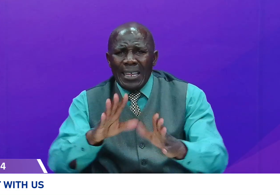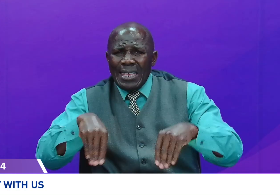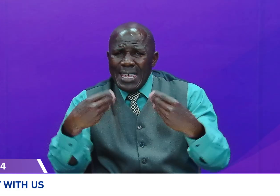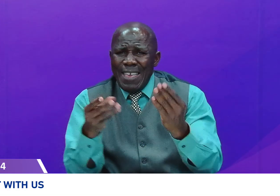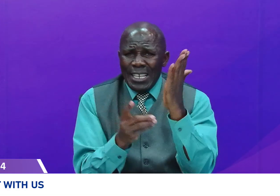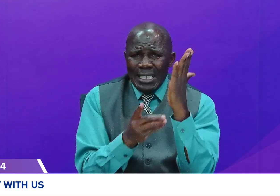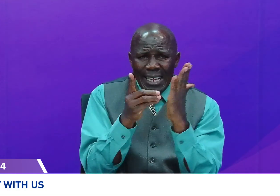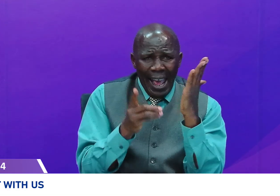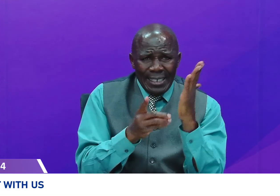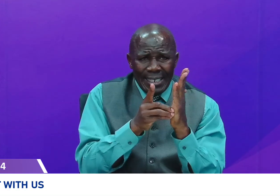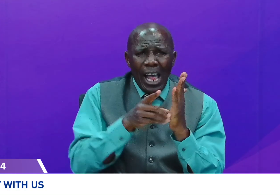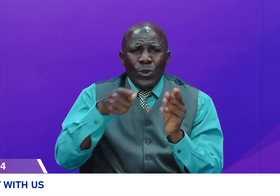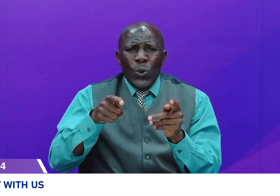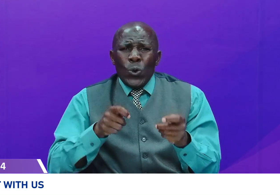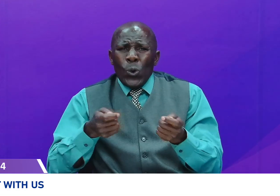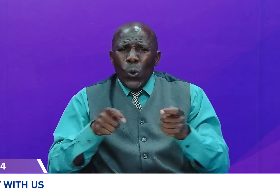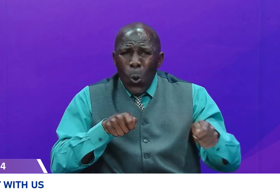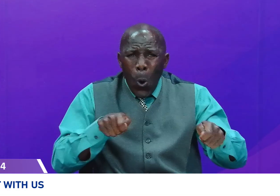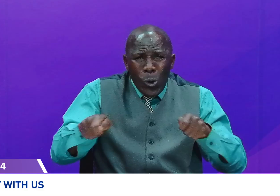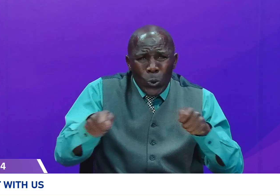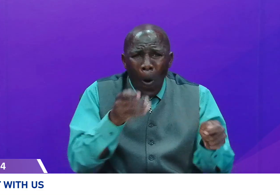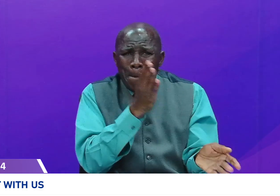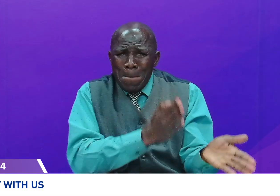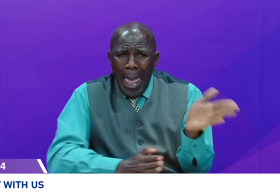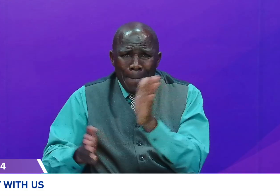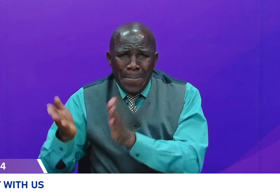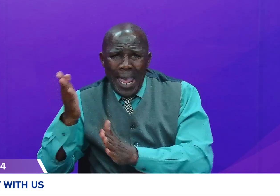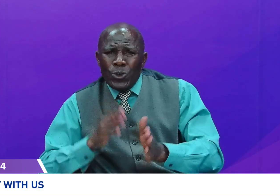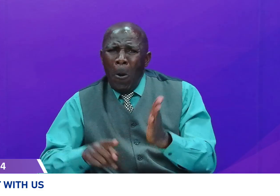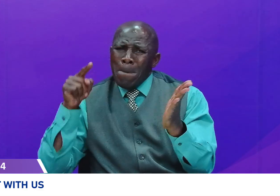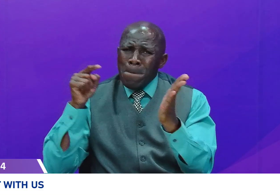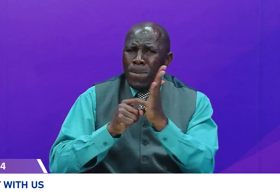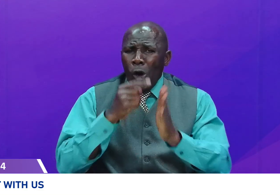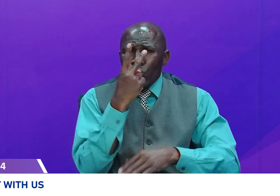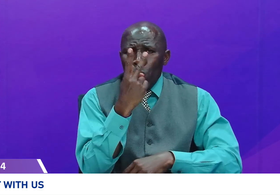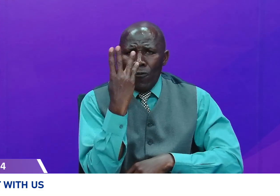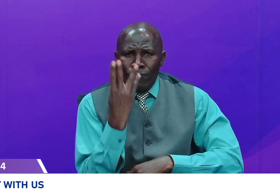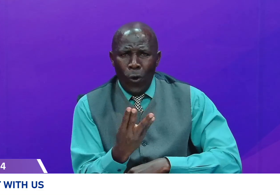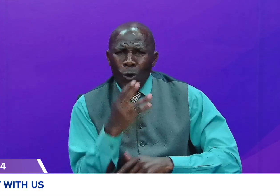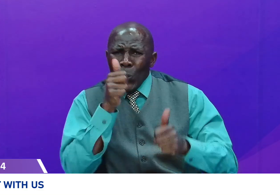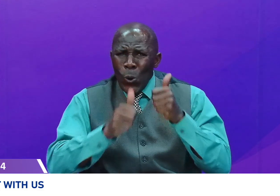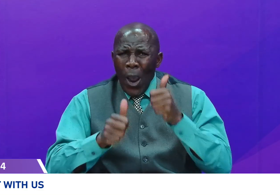They are also opposed to Clause 8, which demands applicants give detailed outlet